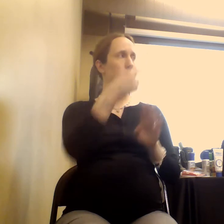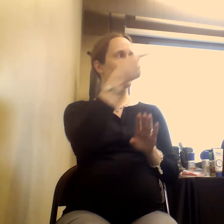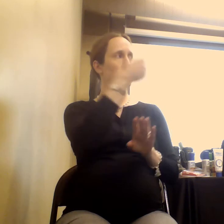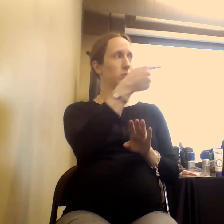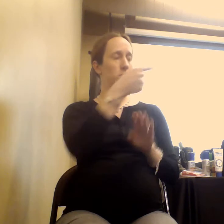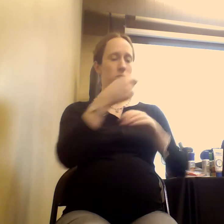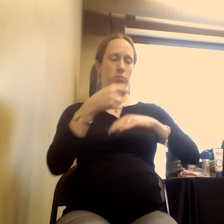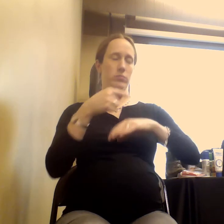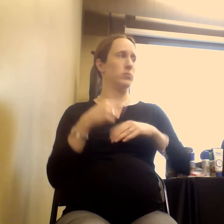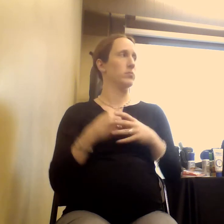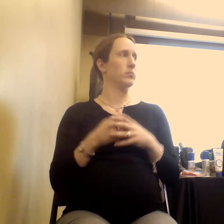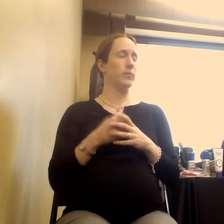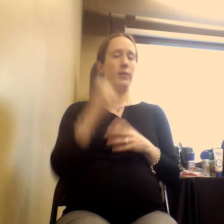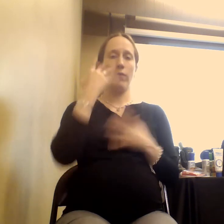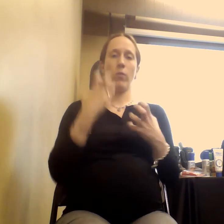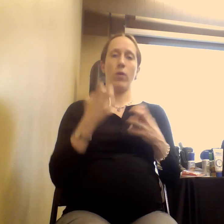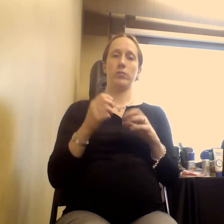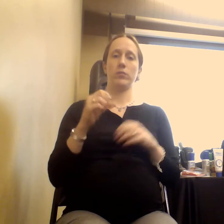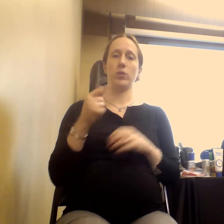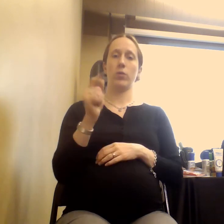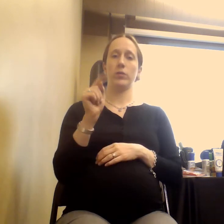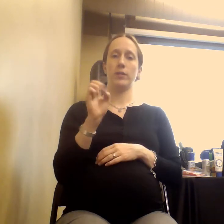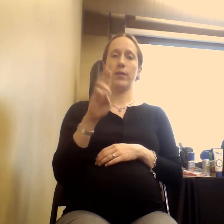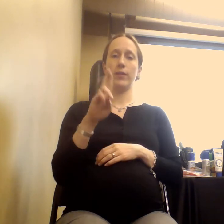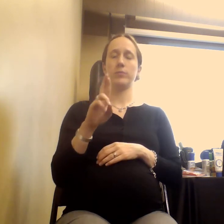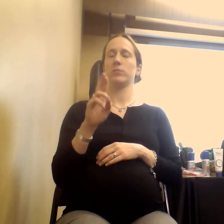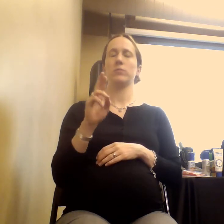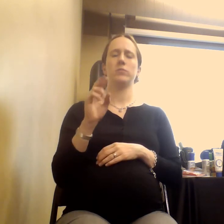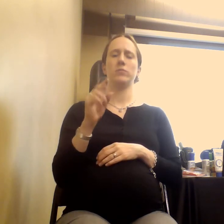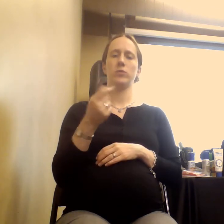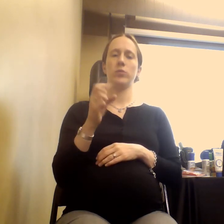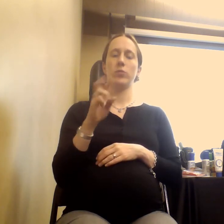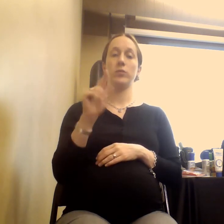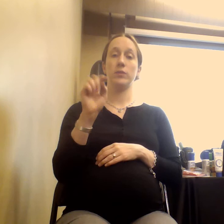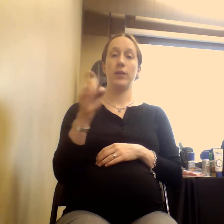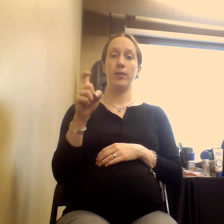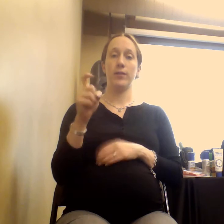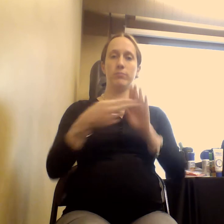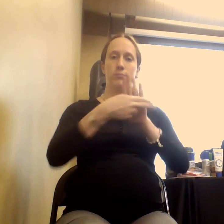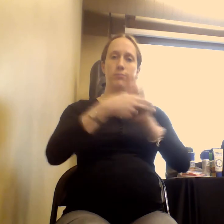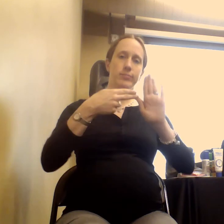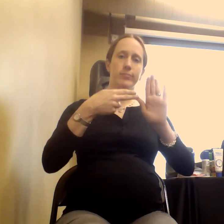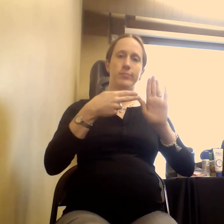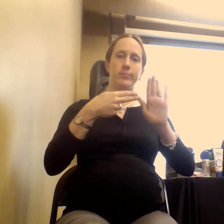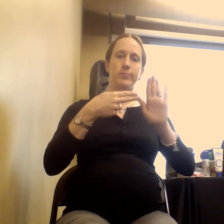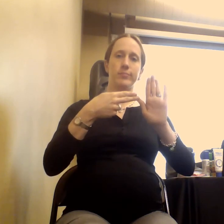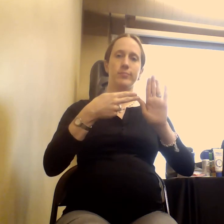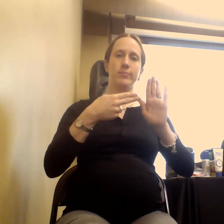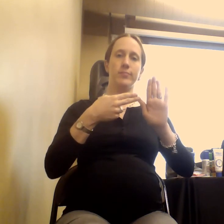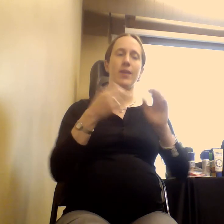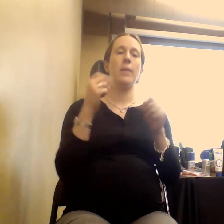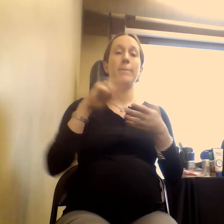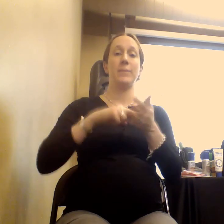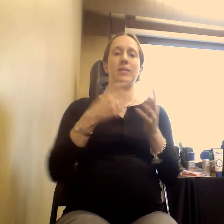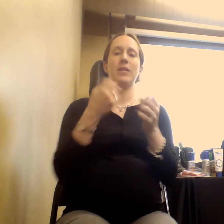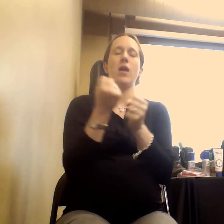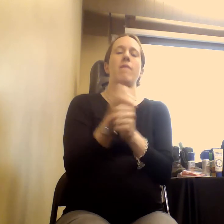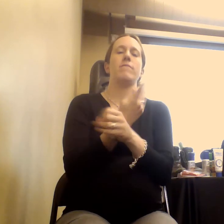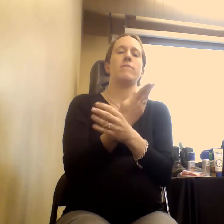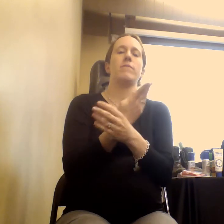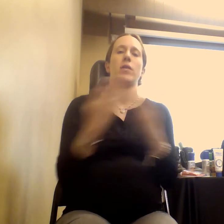for Gore-Tex to license for you to use their product, everything has to be waterproof, including